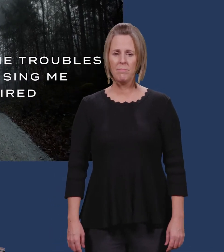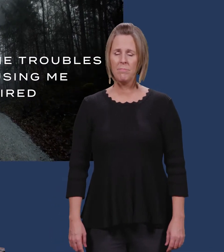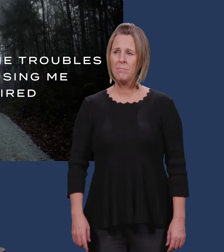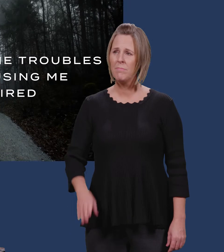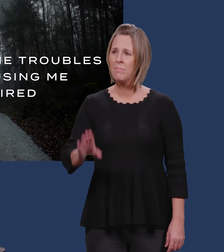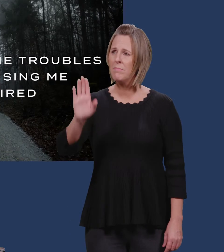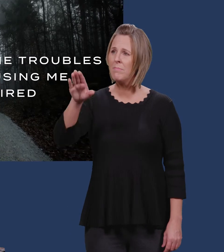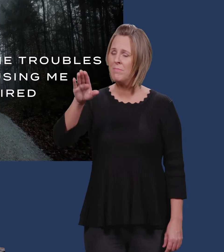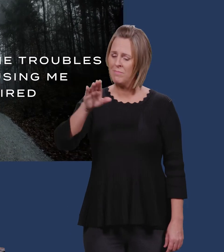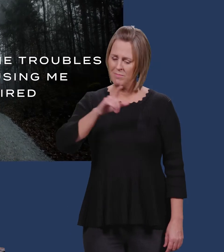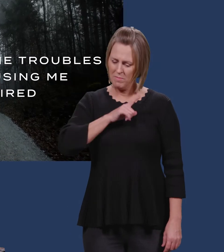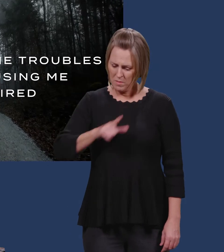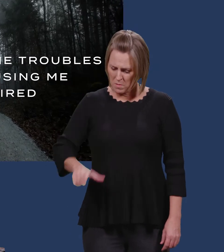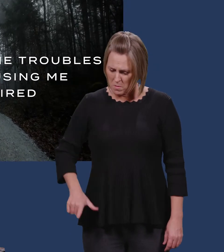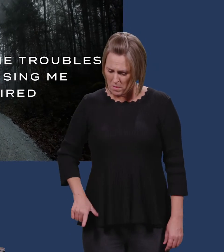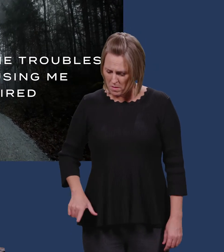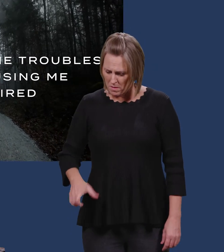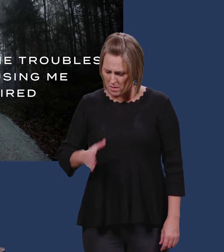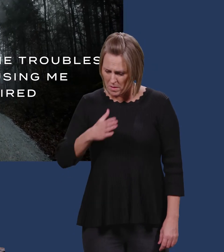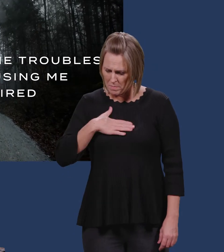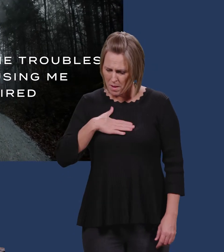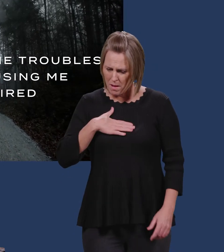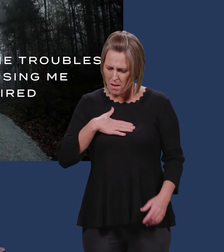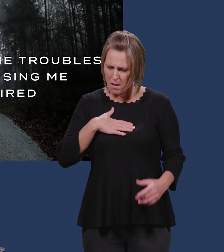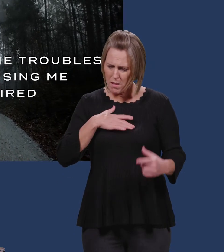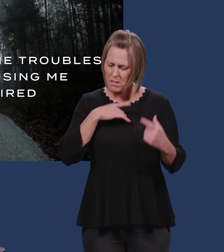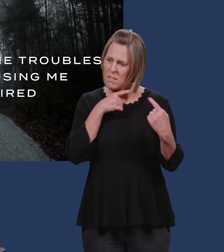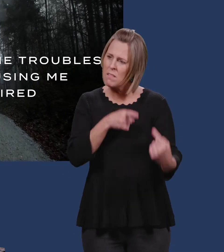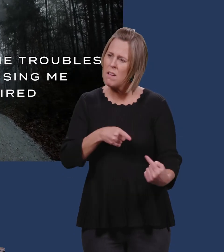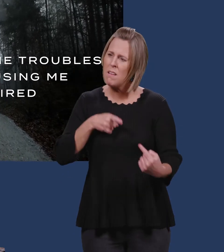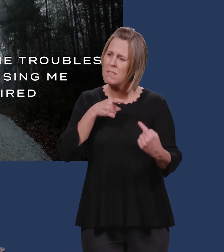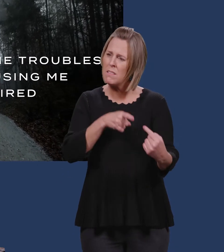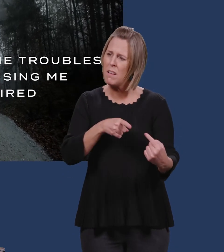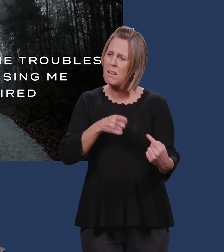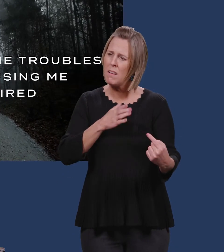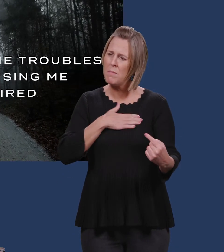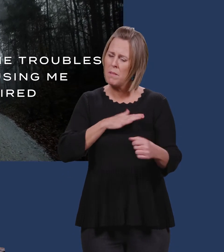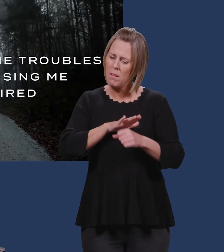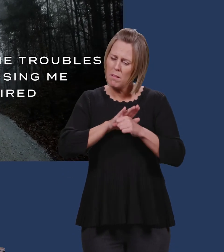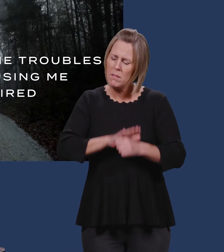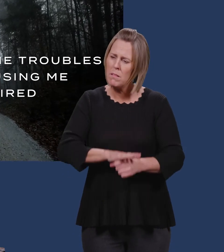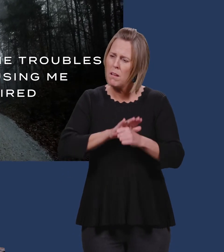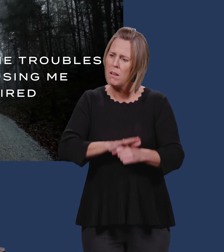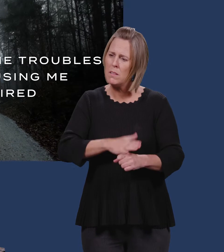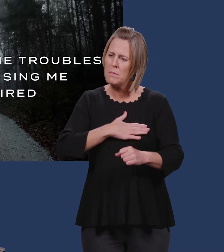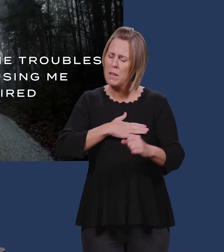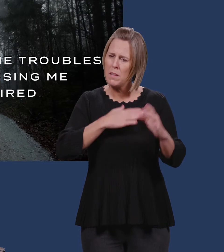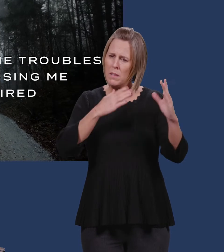I bring to you the troubles that are causing me to feel tired.